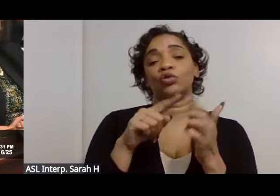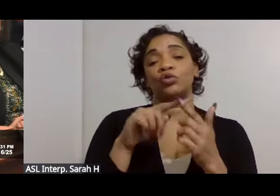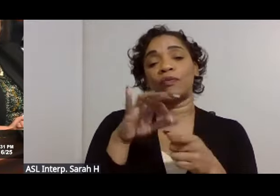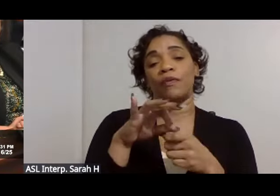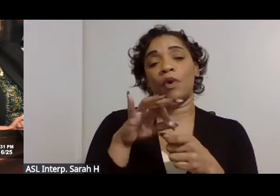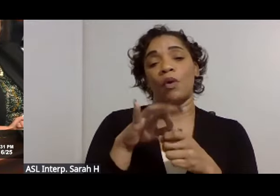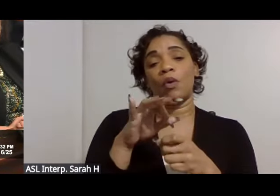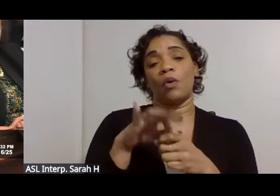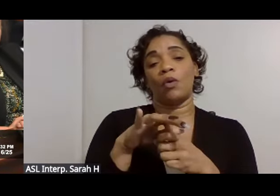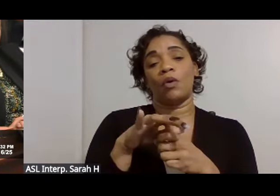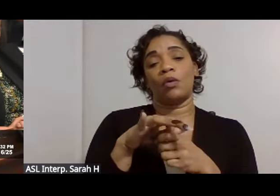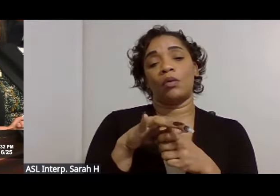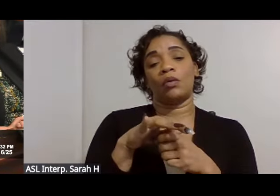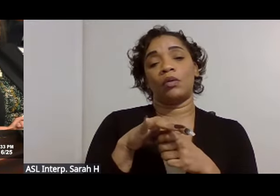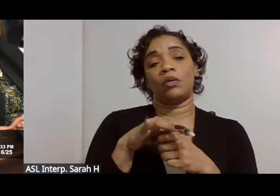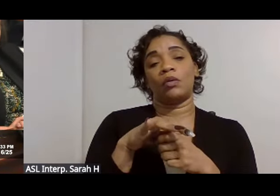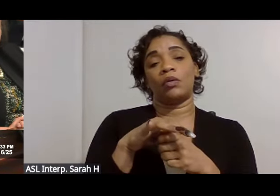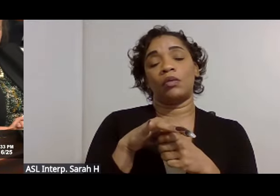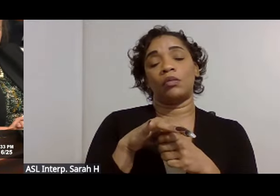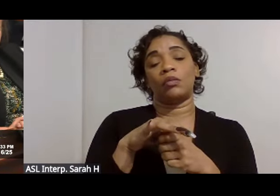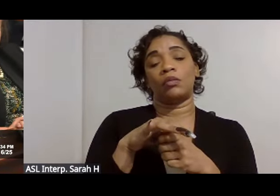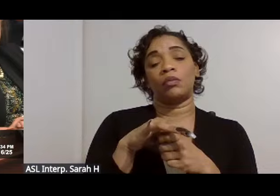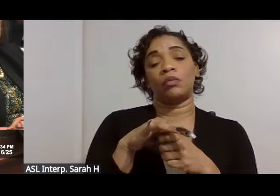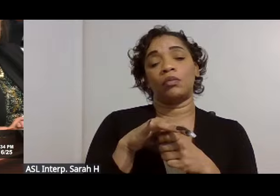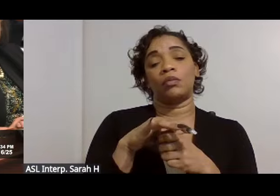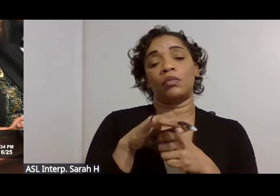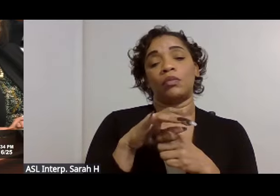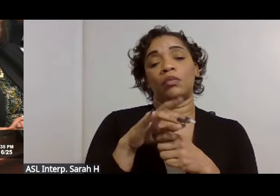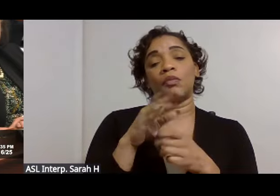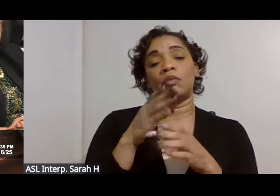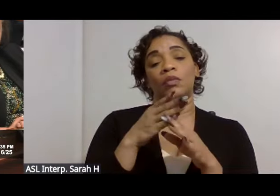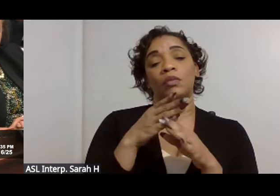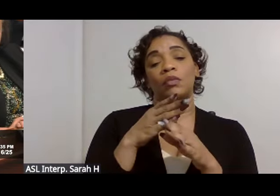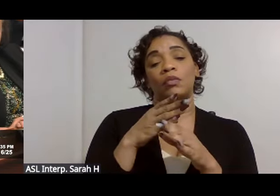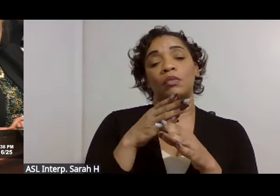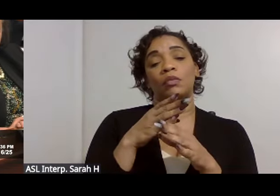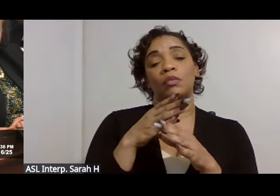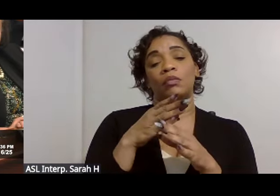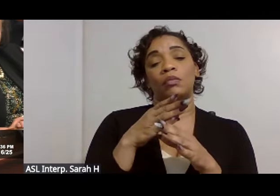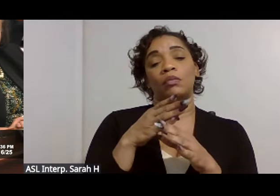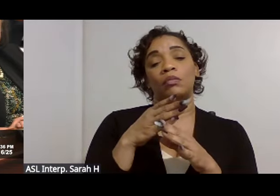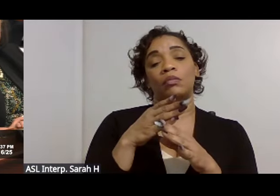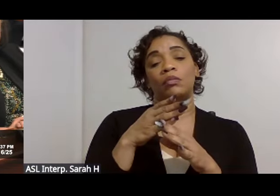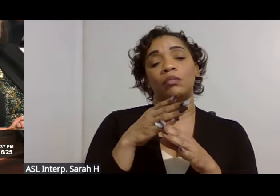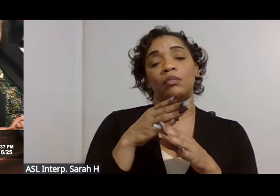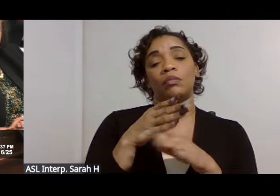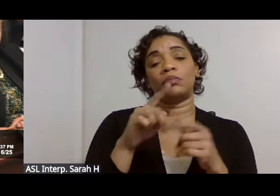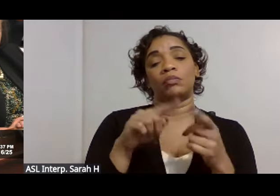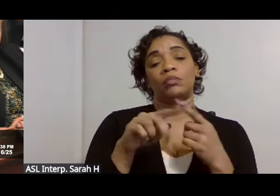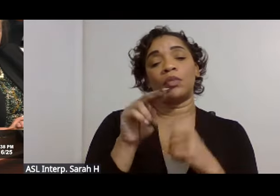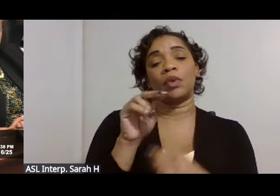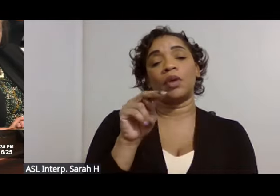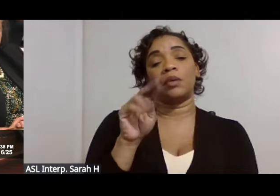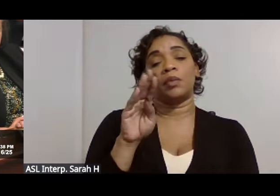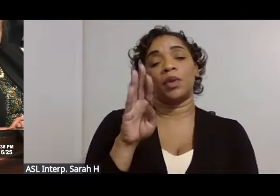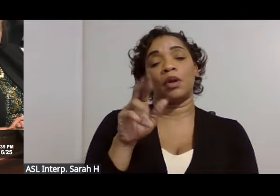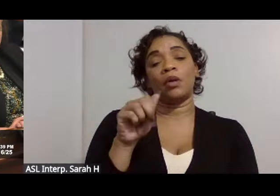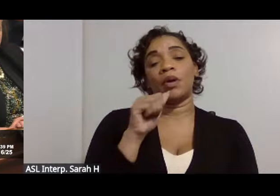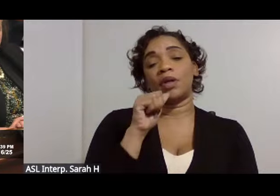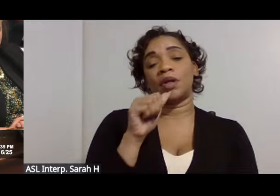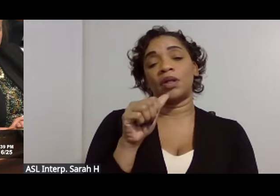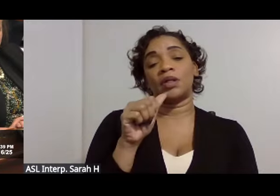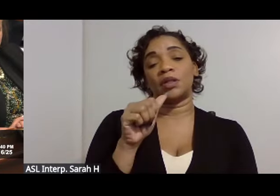pursuant to the NVRA, doesn't provide proof of citizenship and doesn't provide it to the